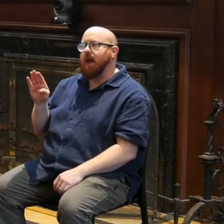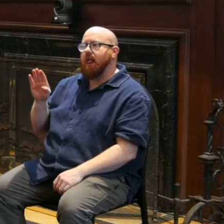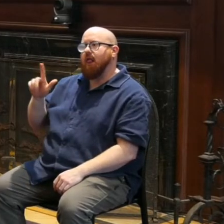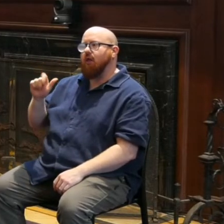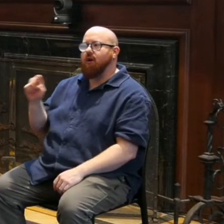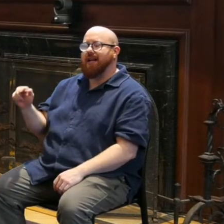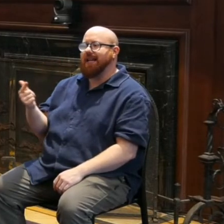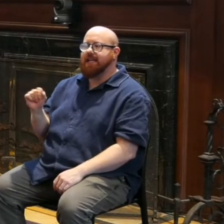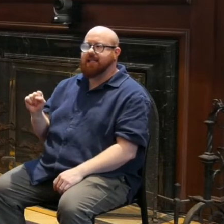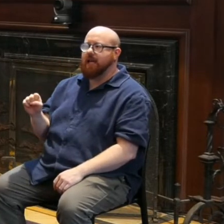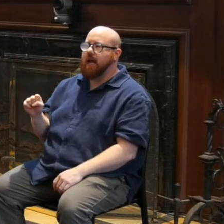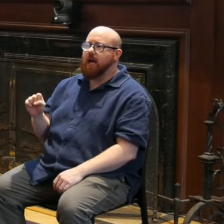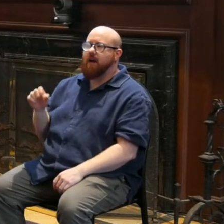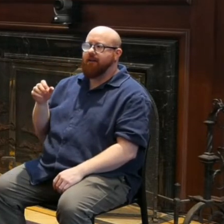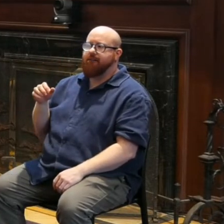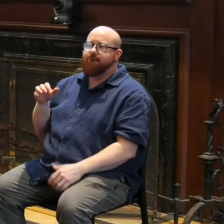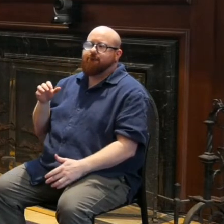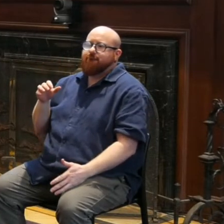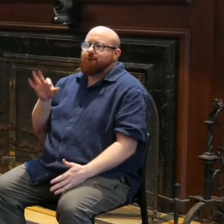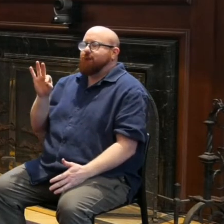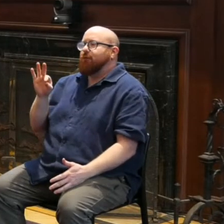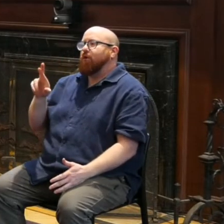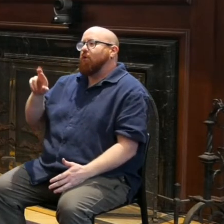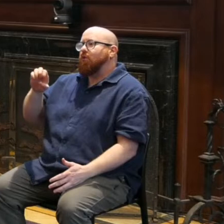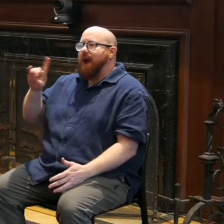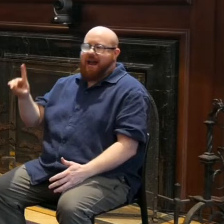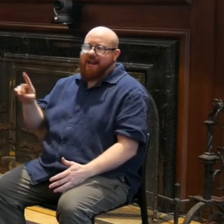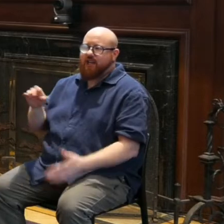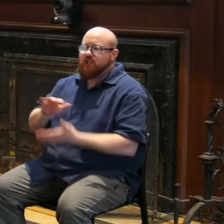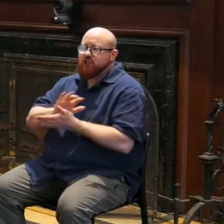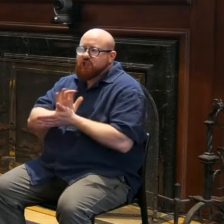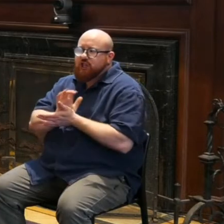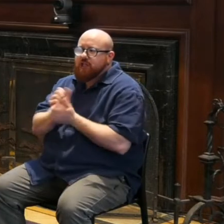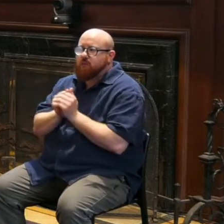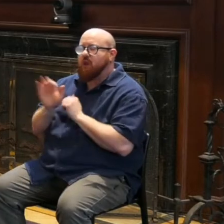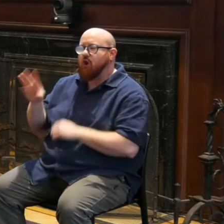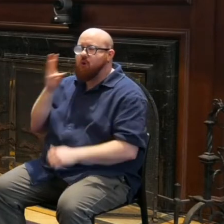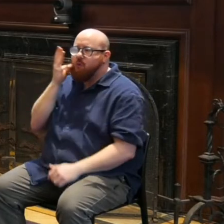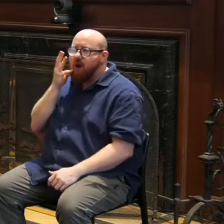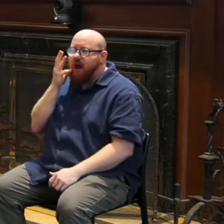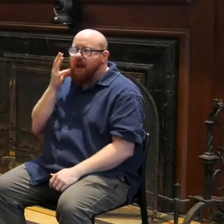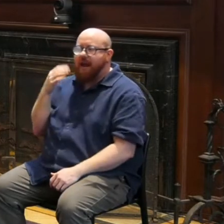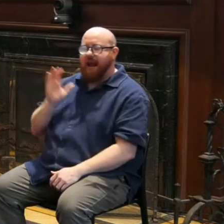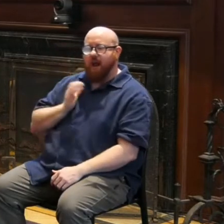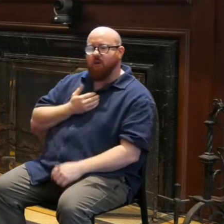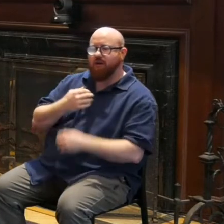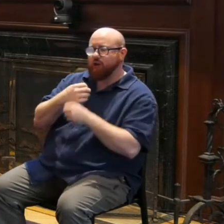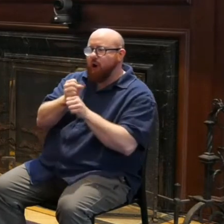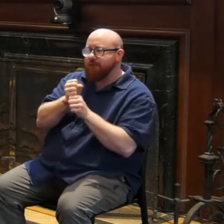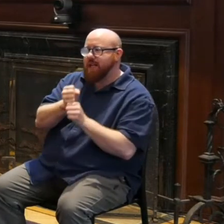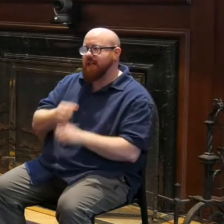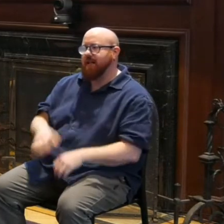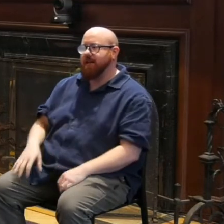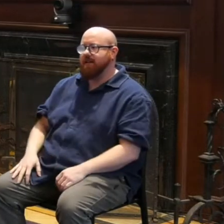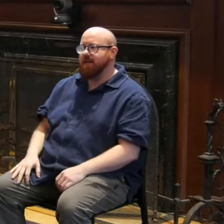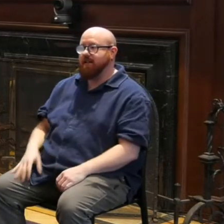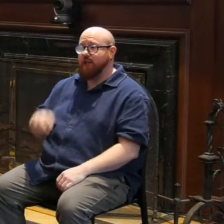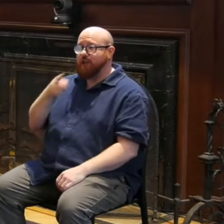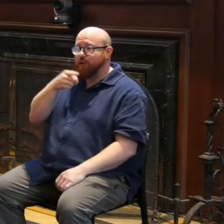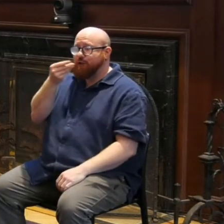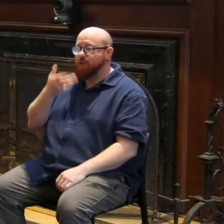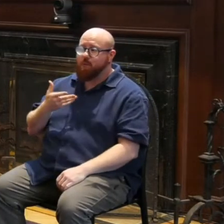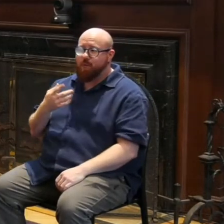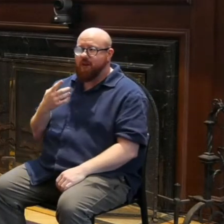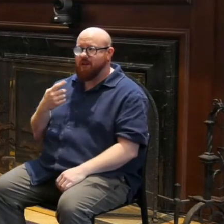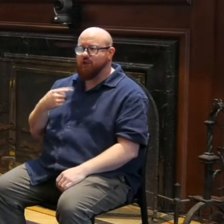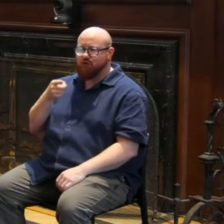cheese that goes with her wine and our coffee. She said once she could drink what we brew